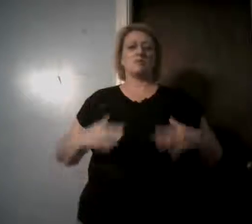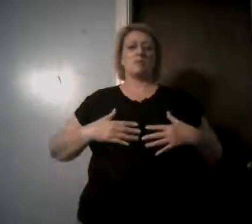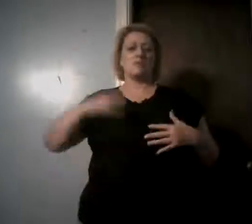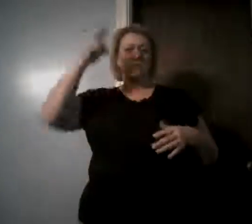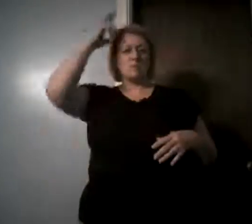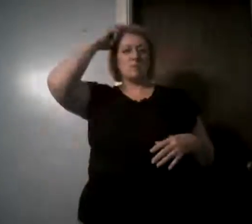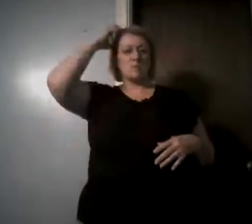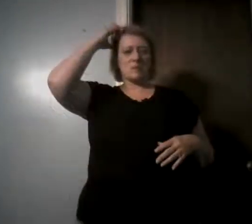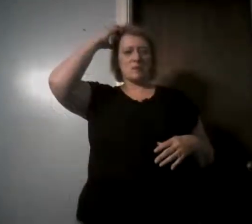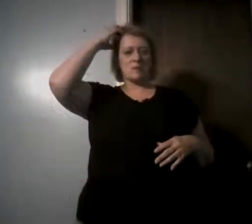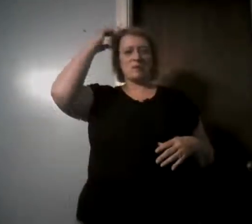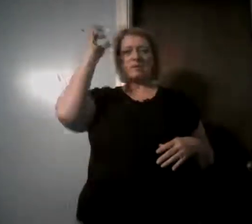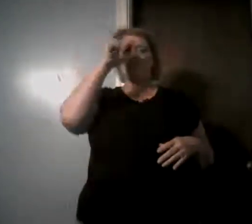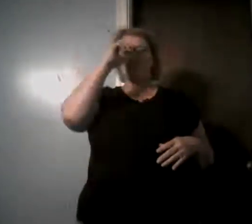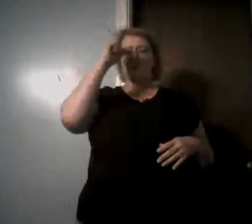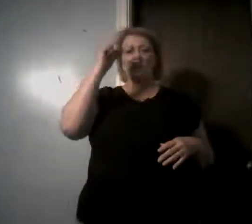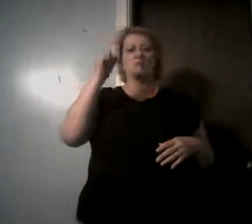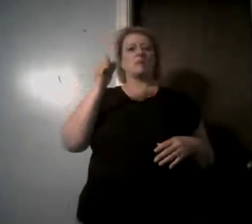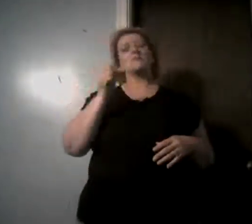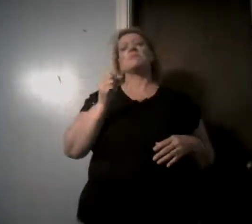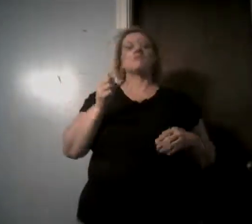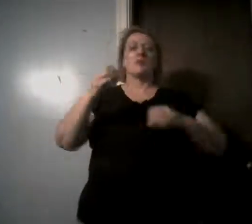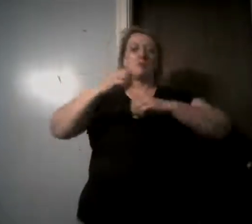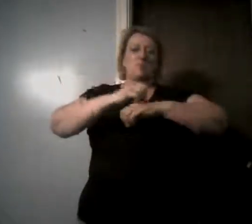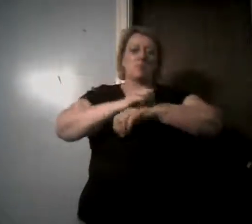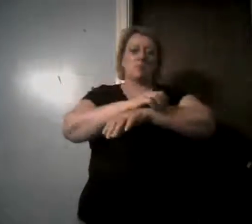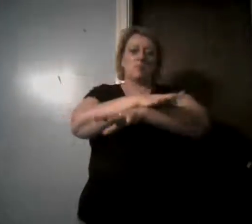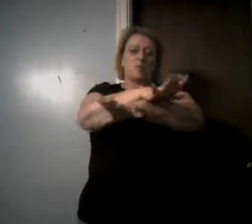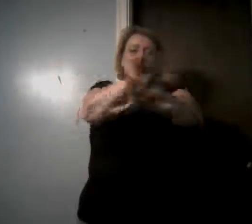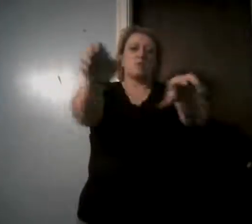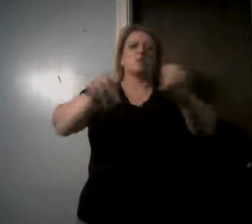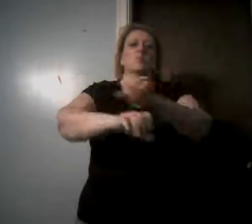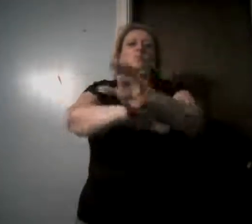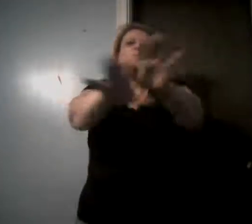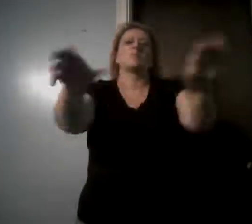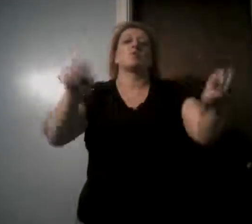Lice are spread through close contact or sharing clothing or personal items.